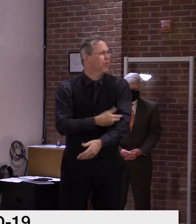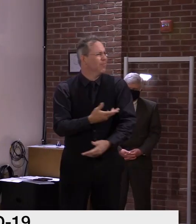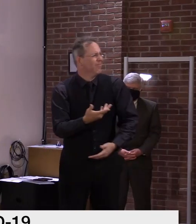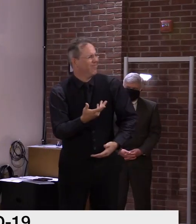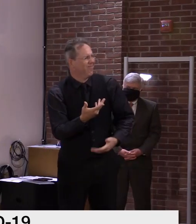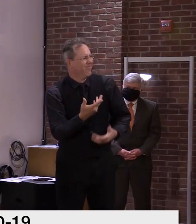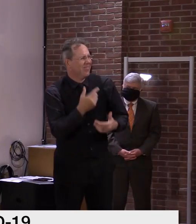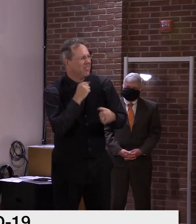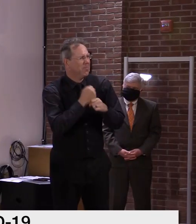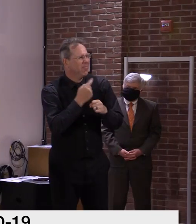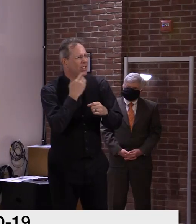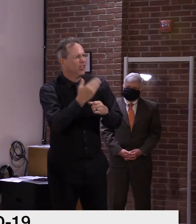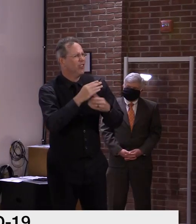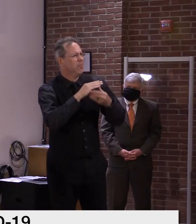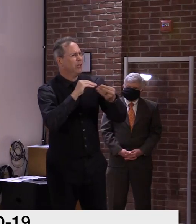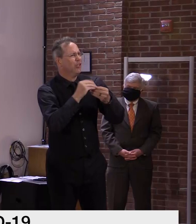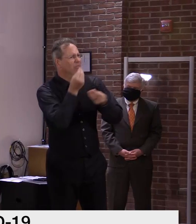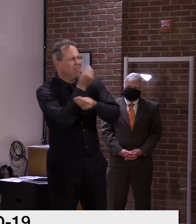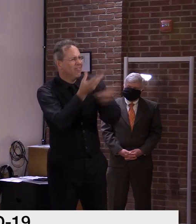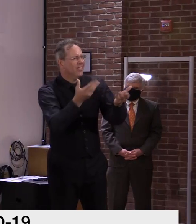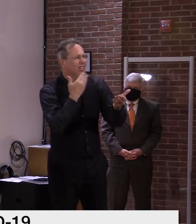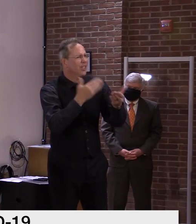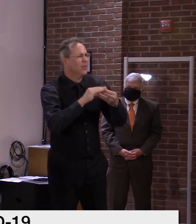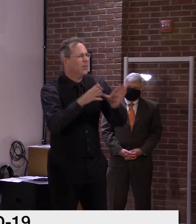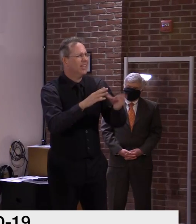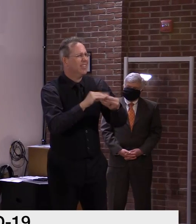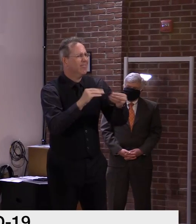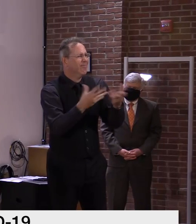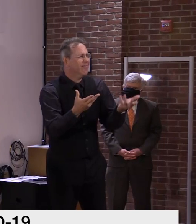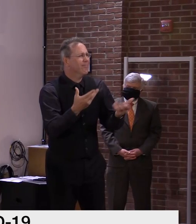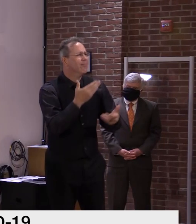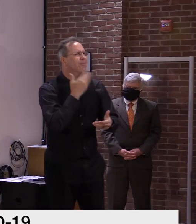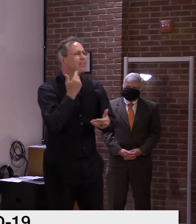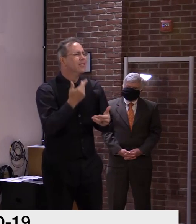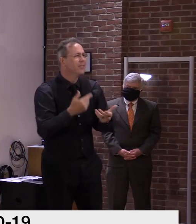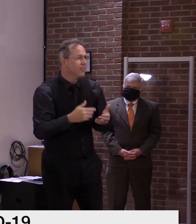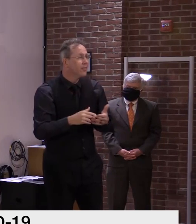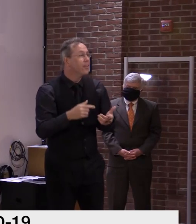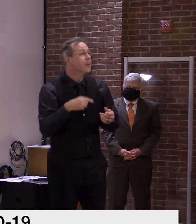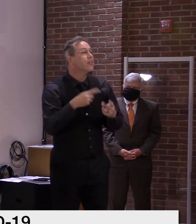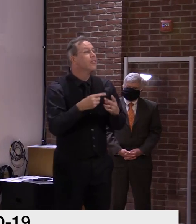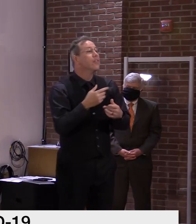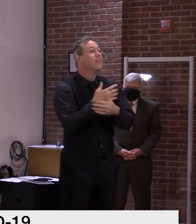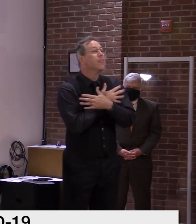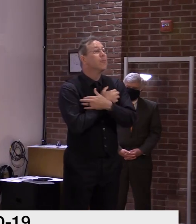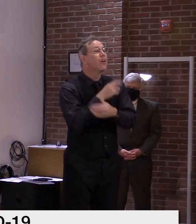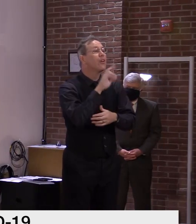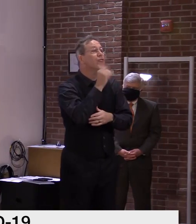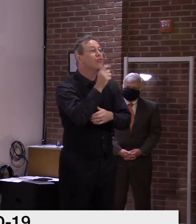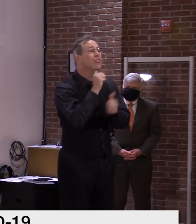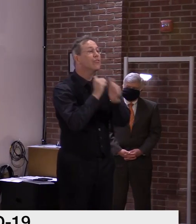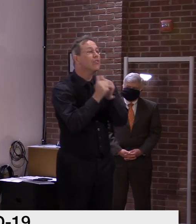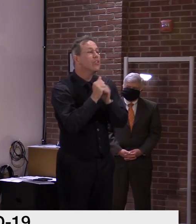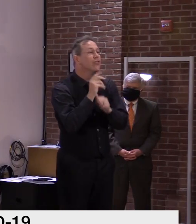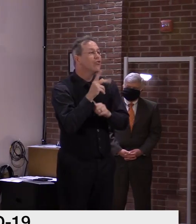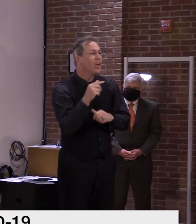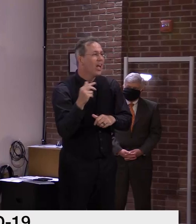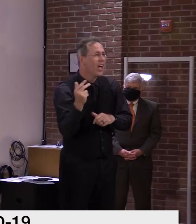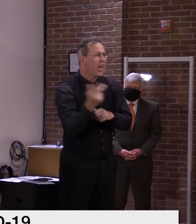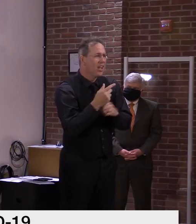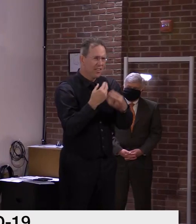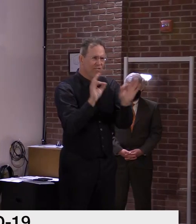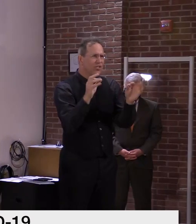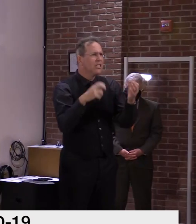like Bear Ridge Speedway last weekend had given away free admission to a race if they got